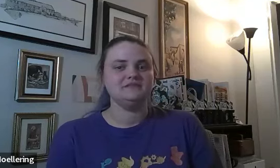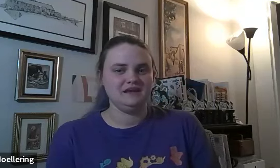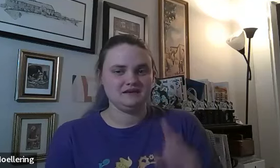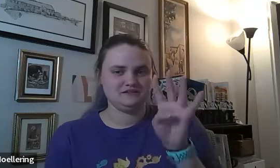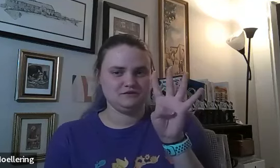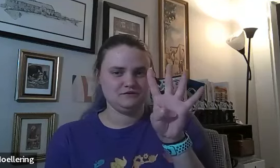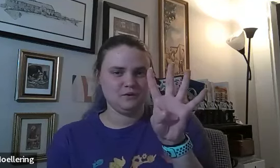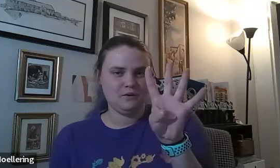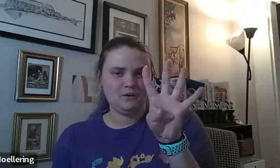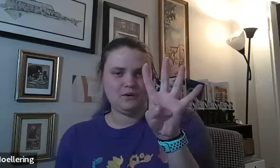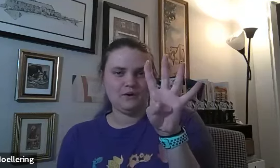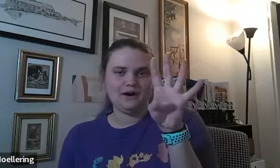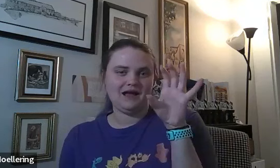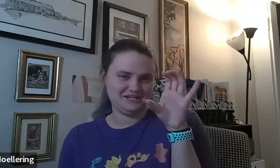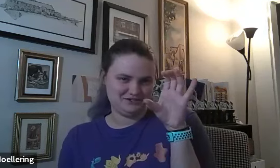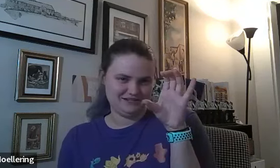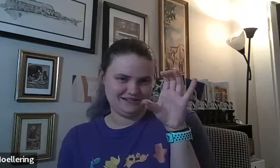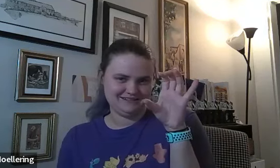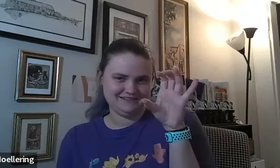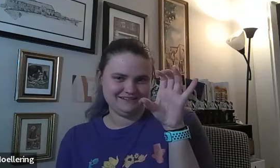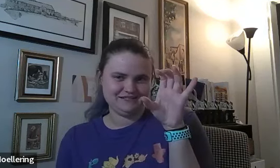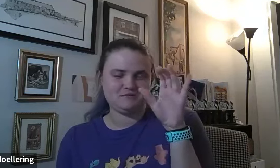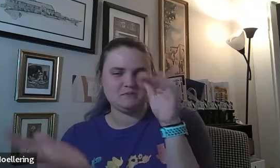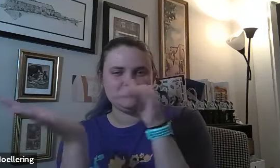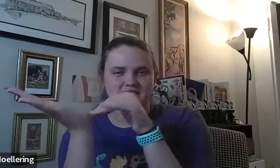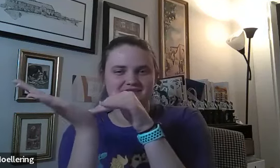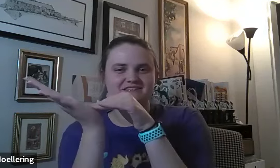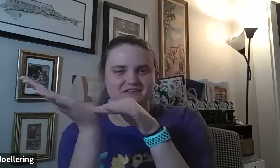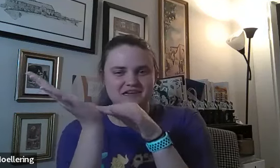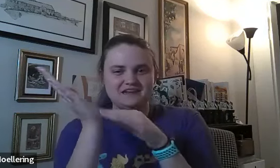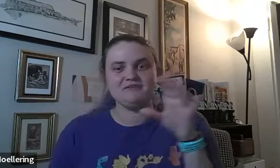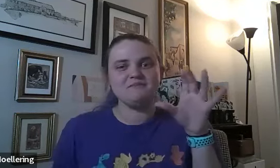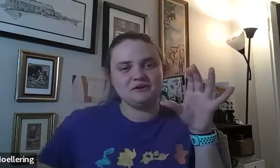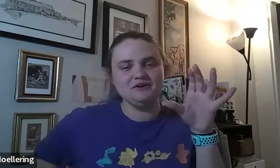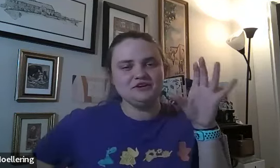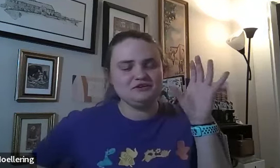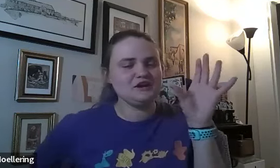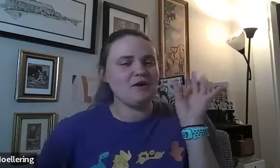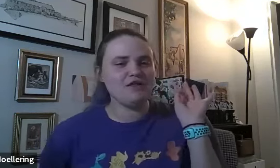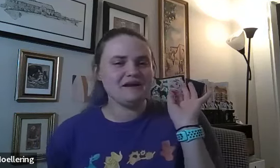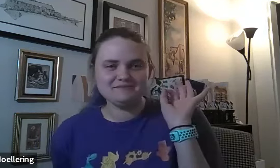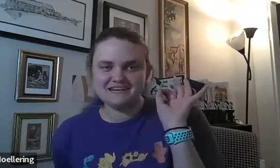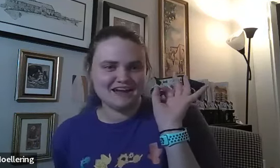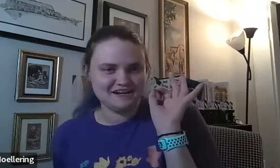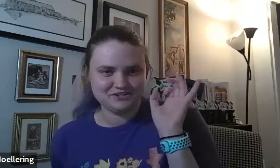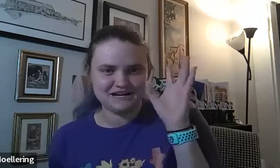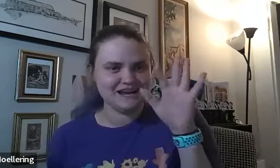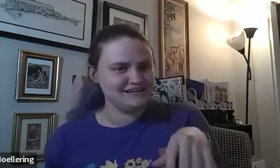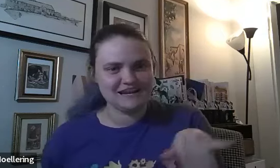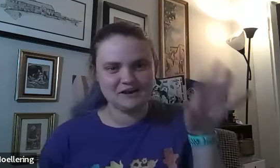Yeah. So 400. So remember, 1,000's on the hand. Yeah. Remember, you can go all the way up to 999 on